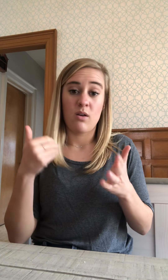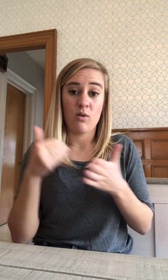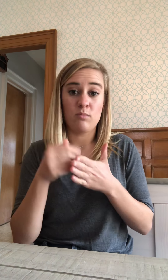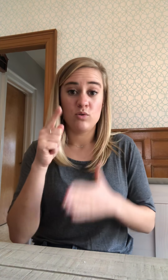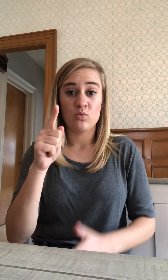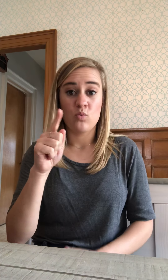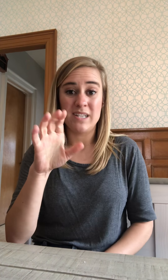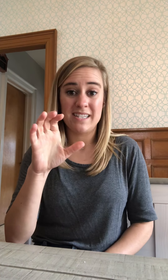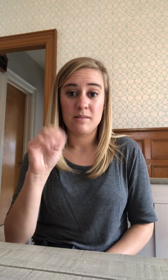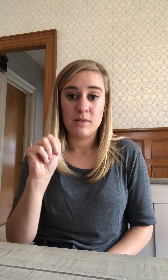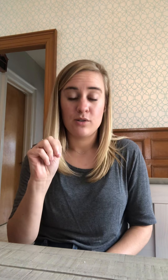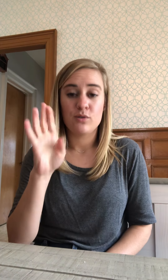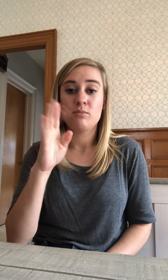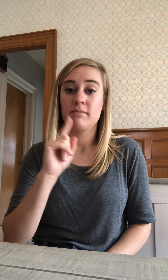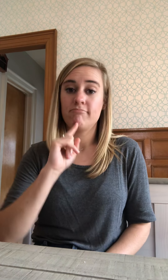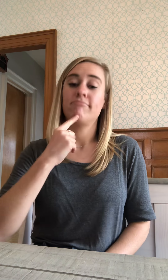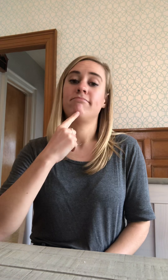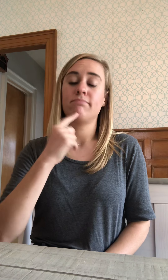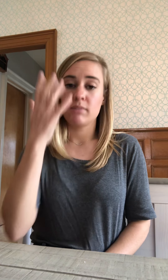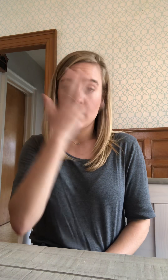that's going to be a significant cosmetic defect.